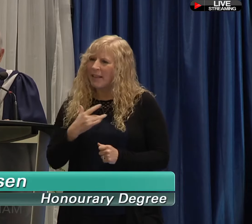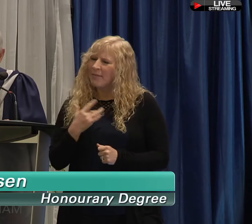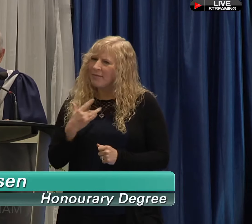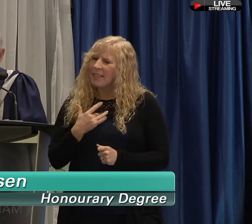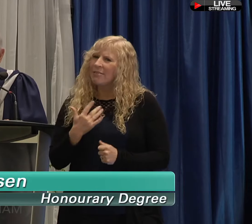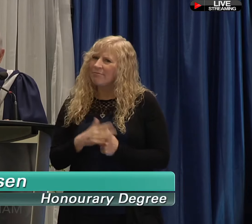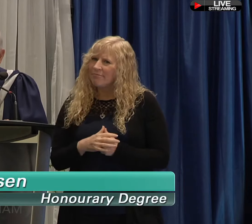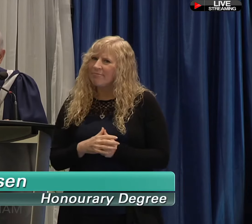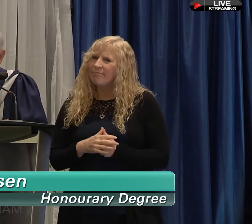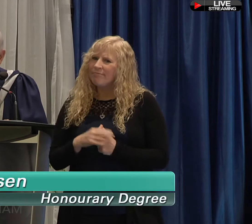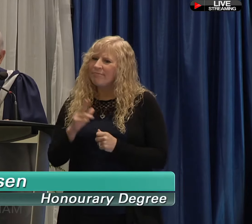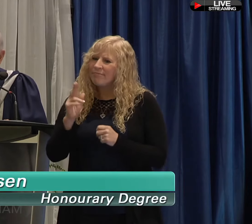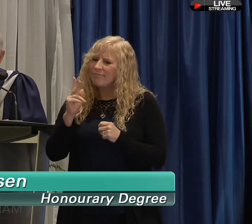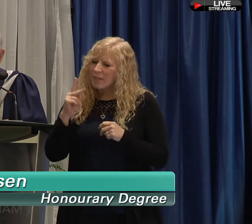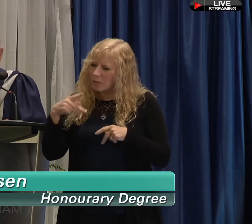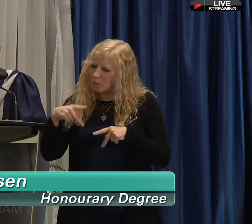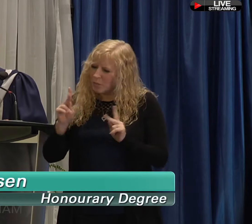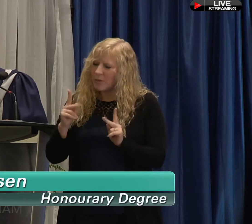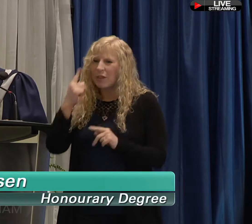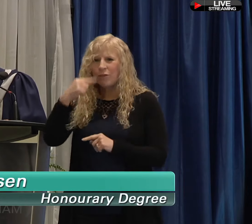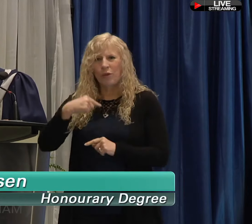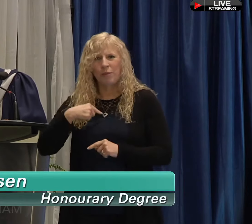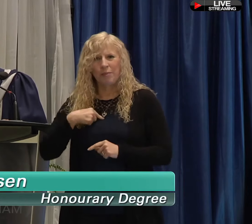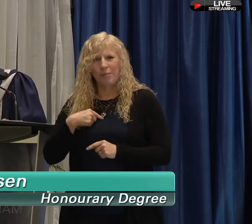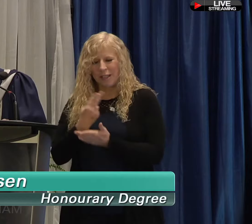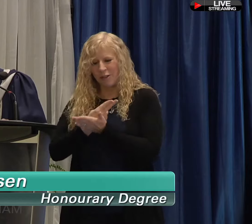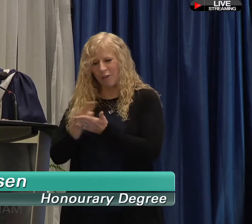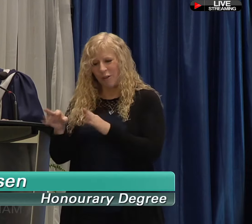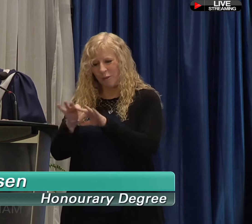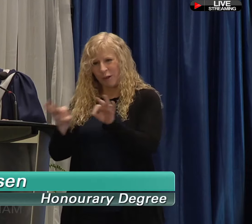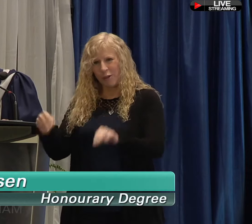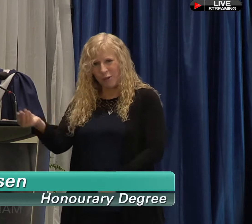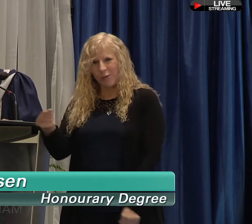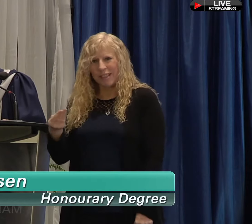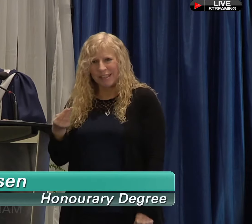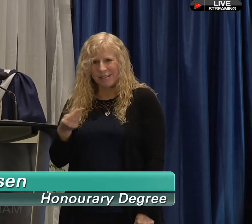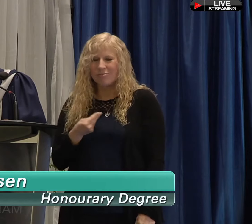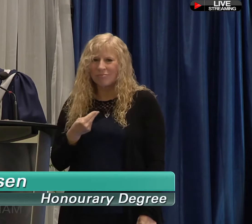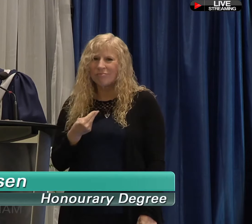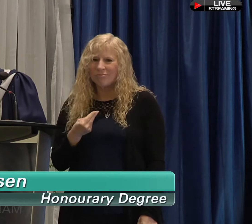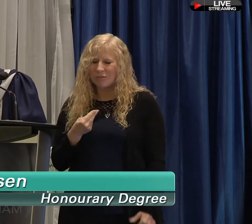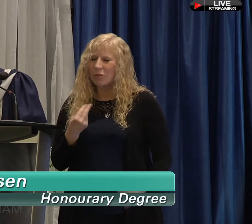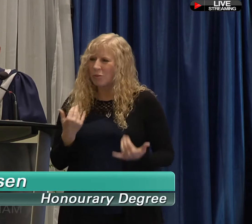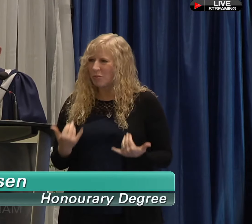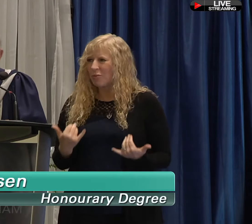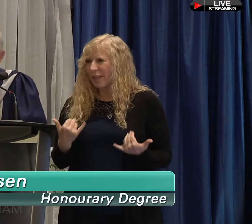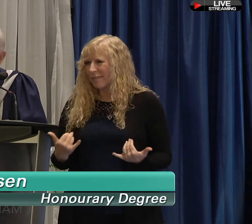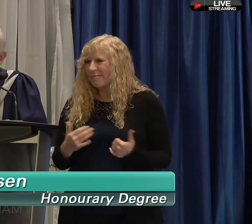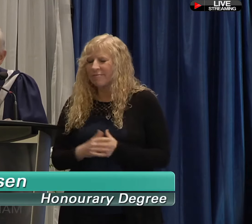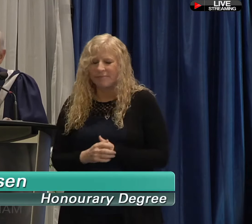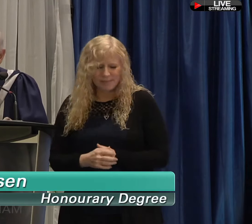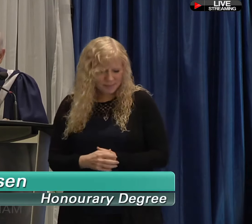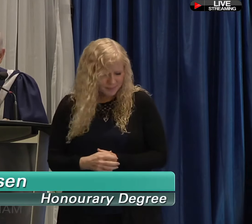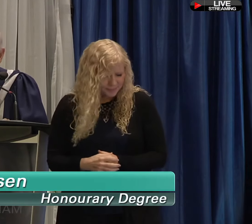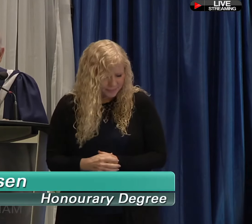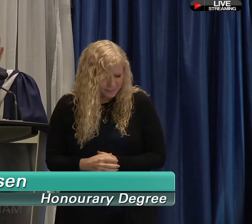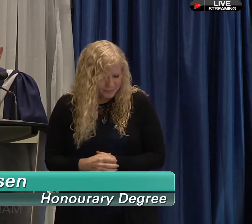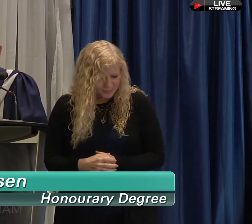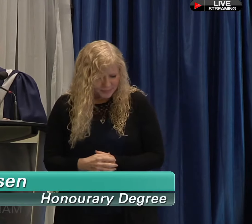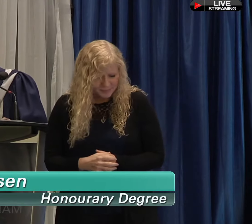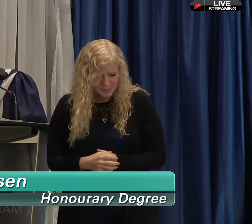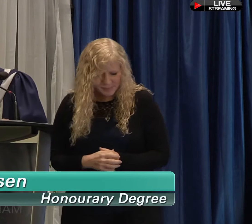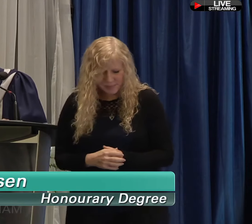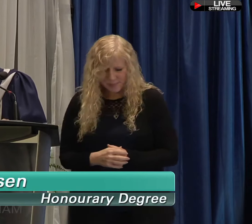to receive the honorary degree that you are bestowing on me today. This kind recognition of my